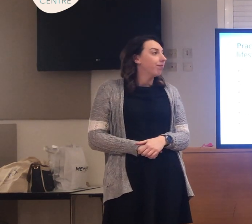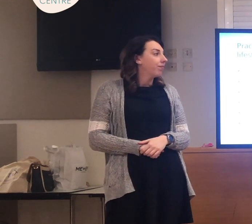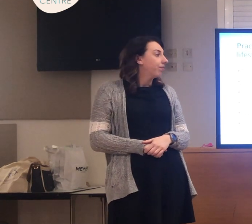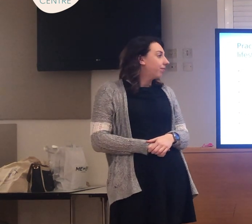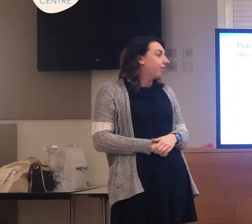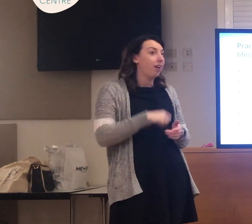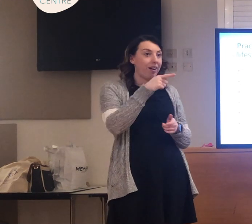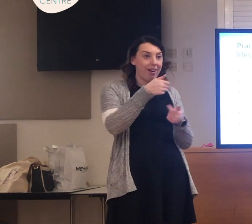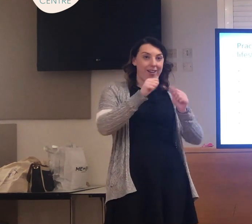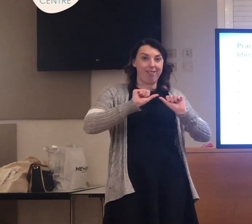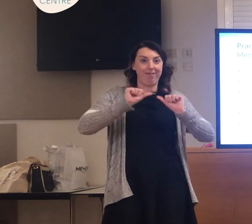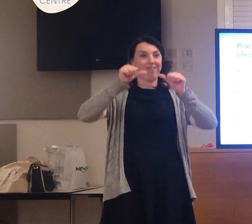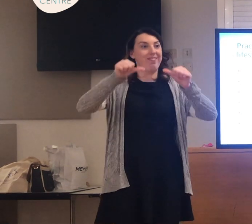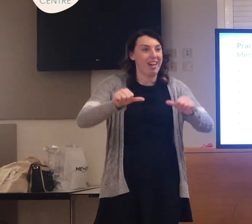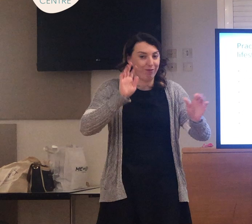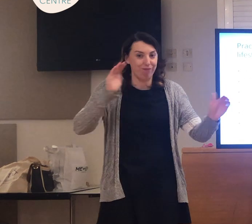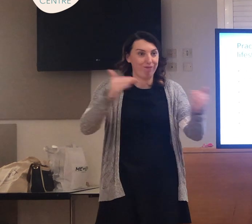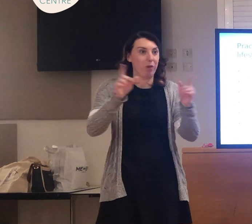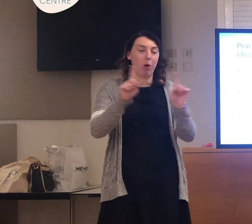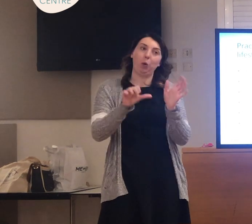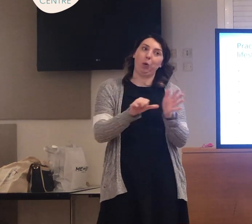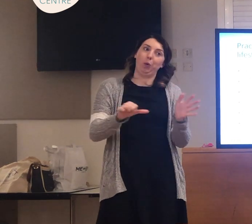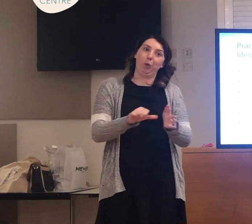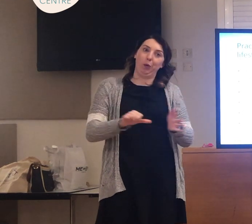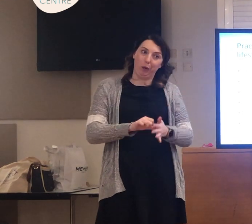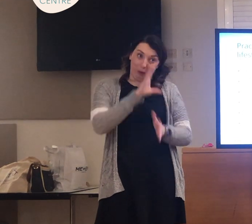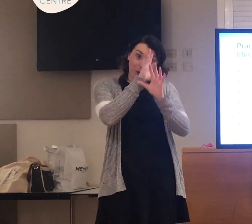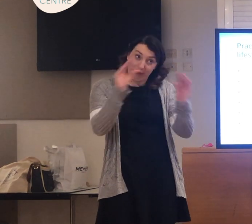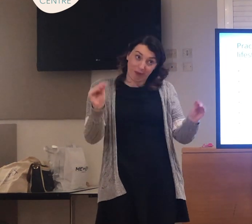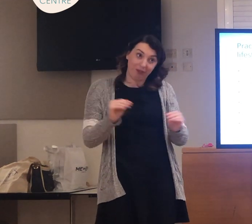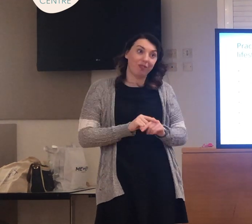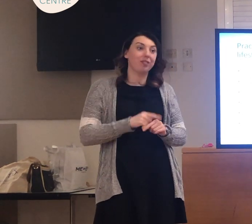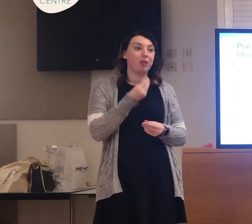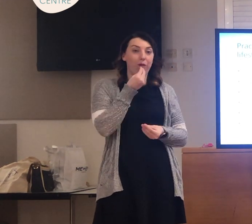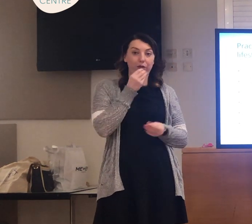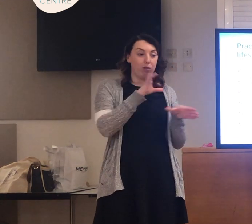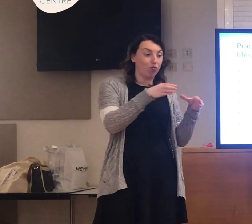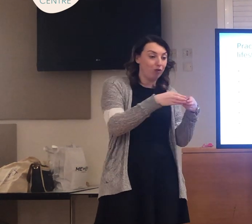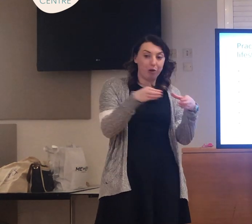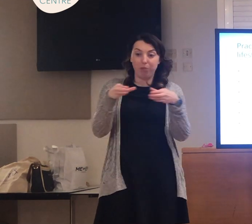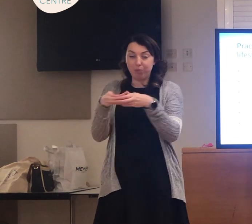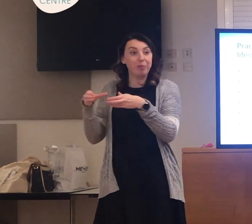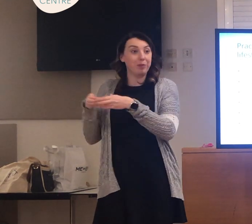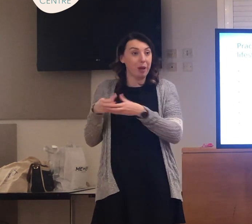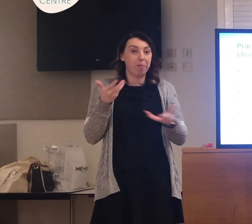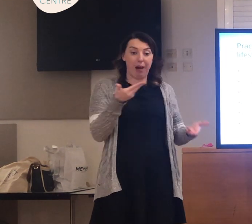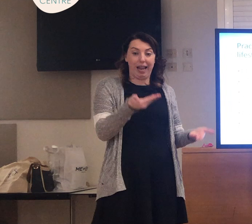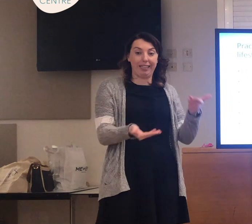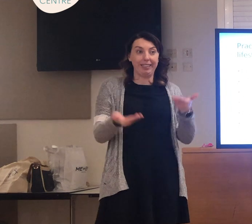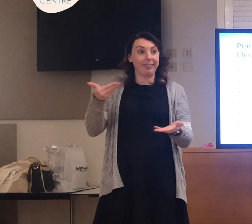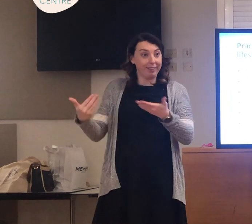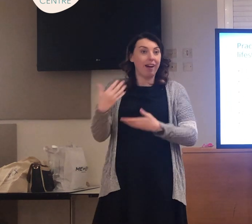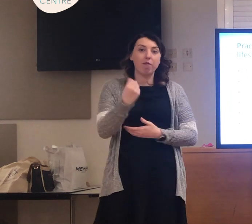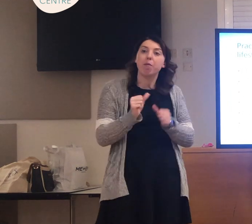The next phase, though, can be tough. So we've balanced those food groups. Now we need to